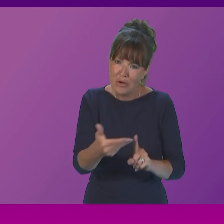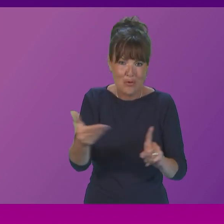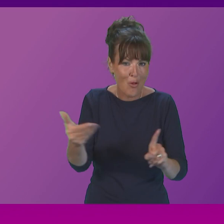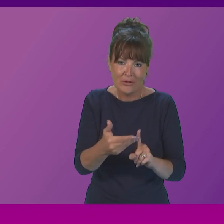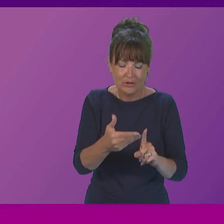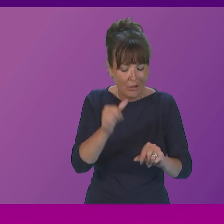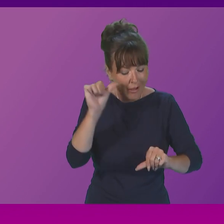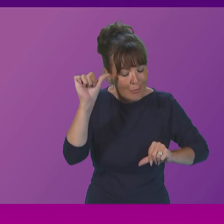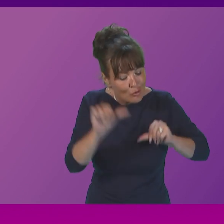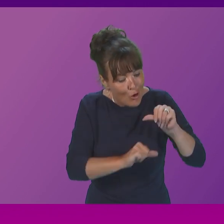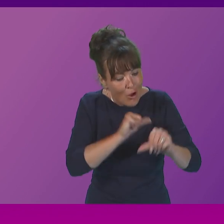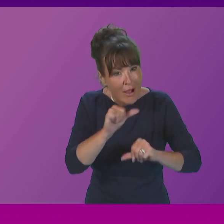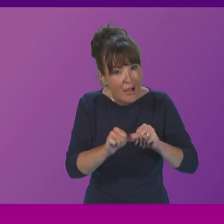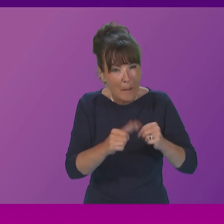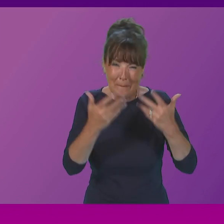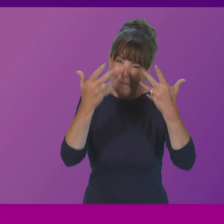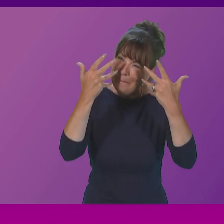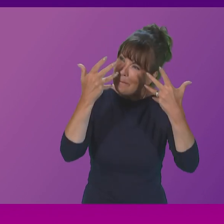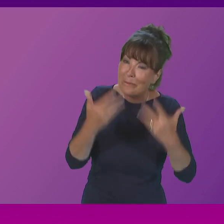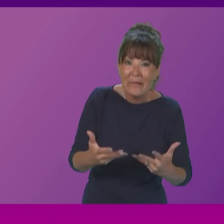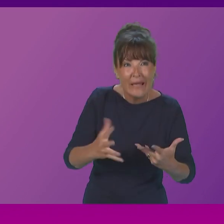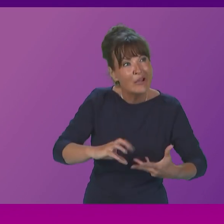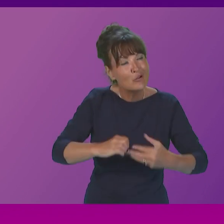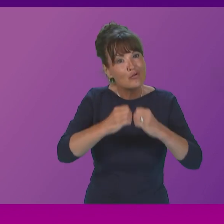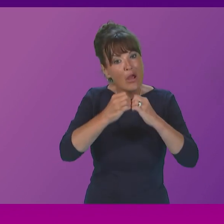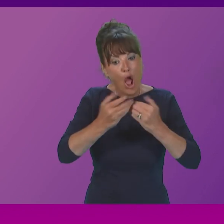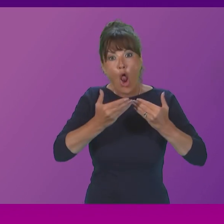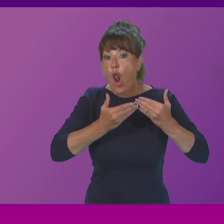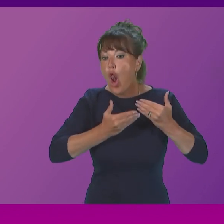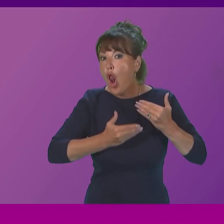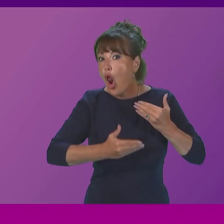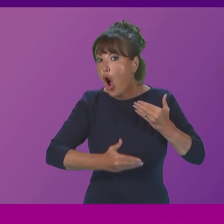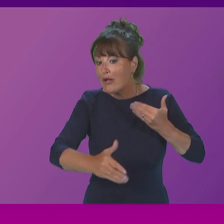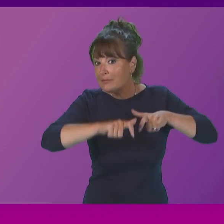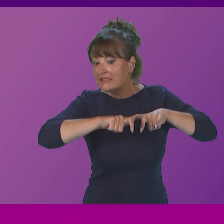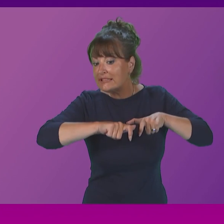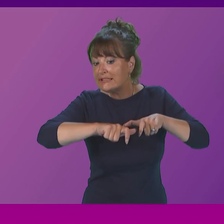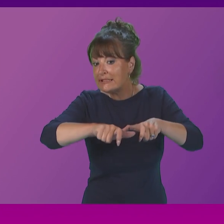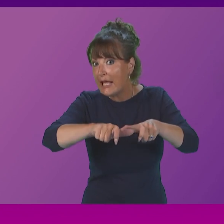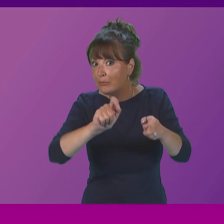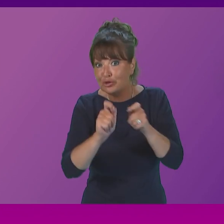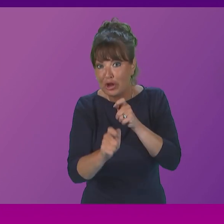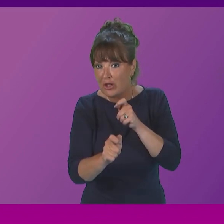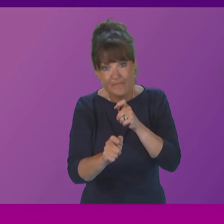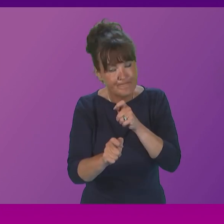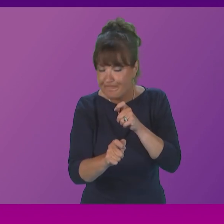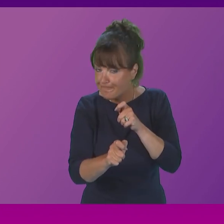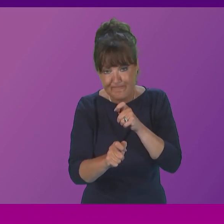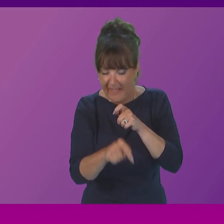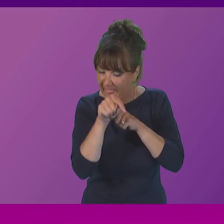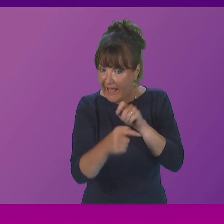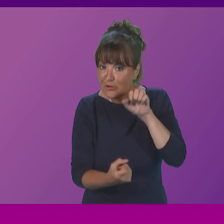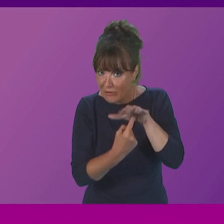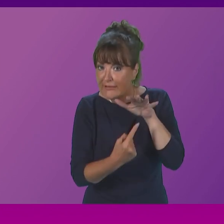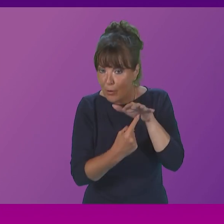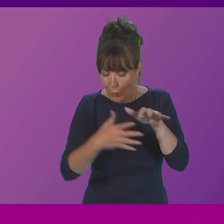has not created the systemic change, the long-lasting, sustainable change that is critical to women